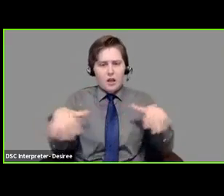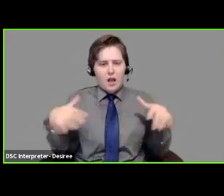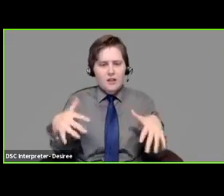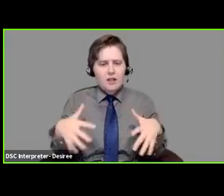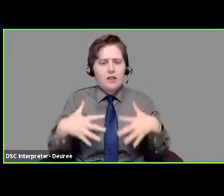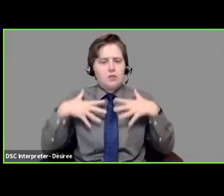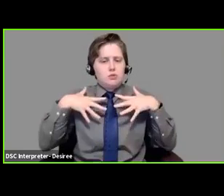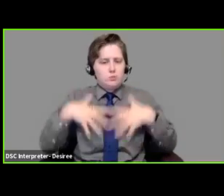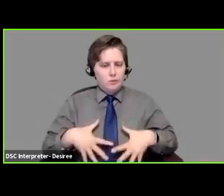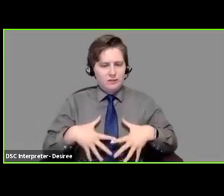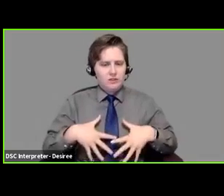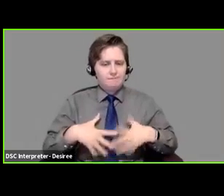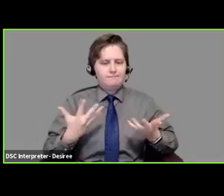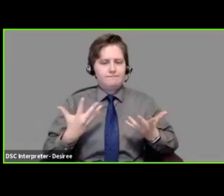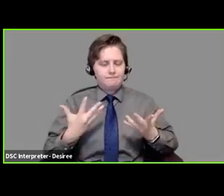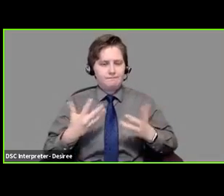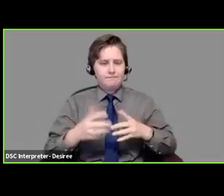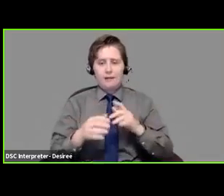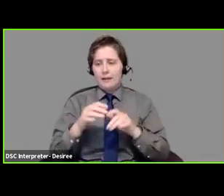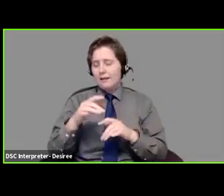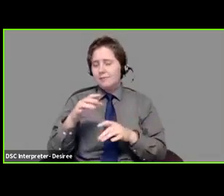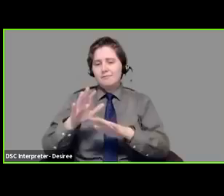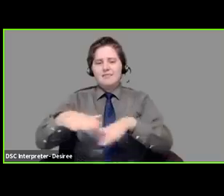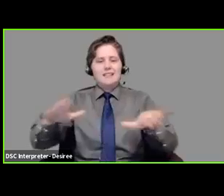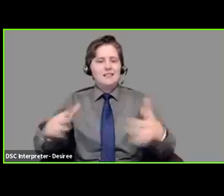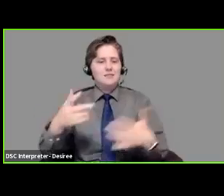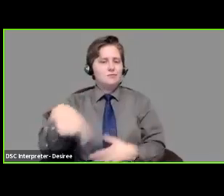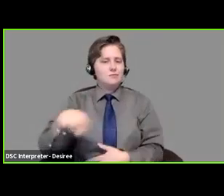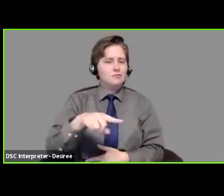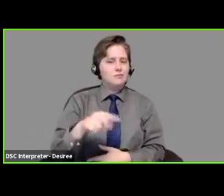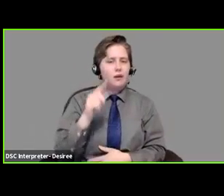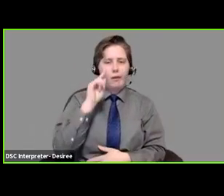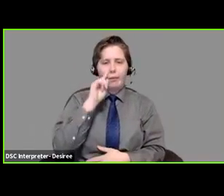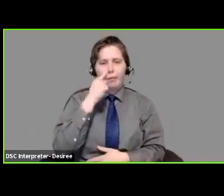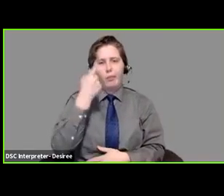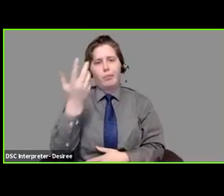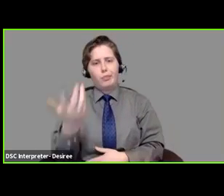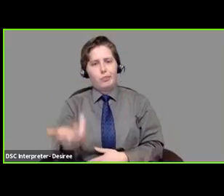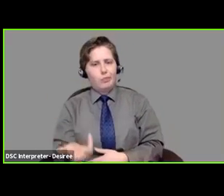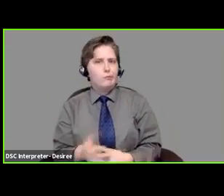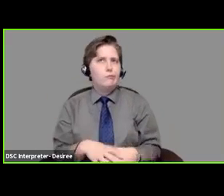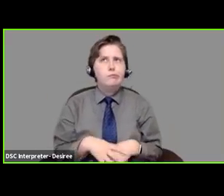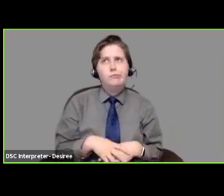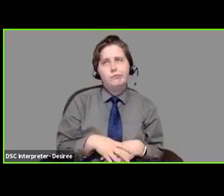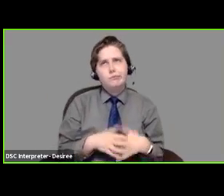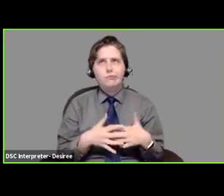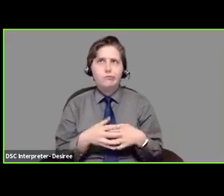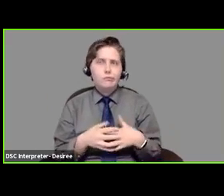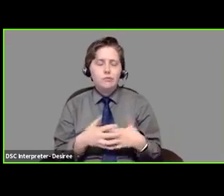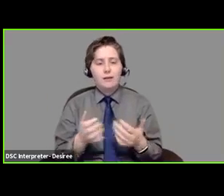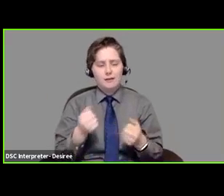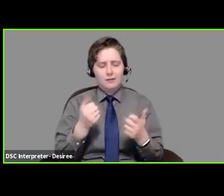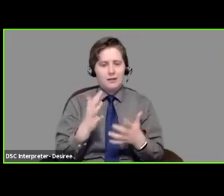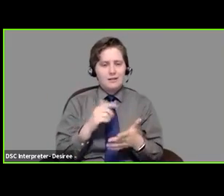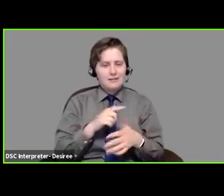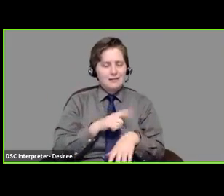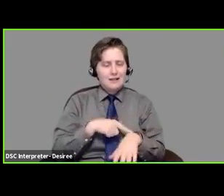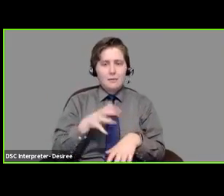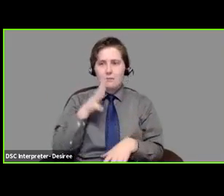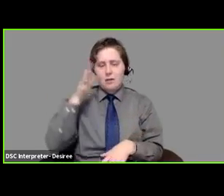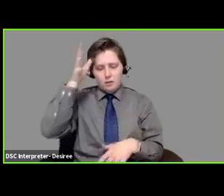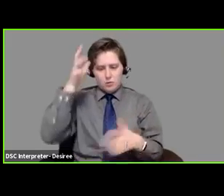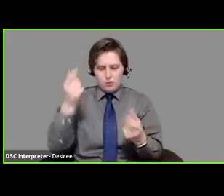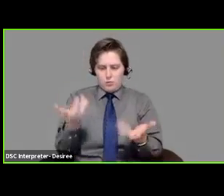depression. And the kids, of course, they're bored, and a lot of times the parents don't know what to